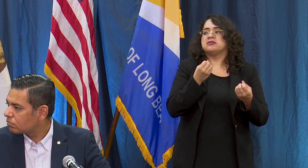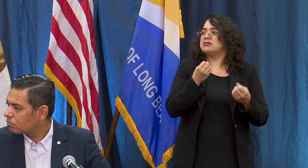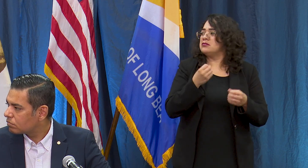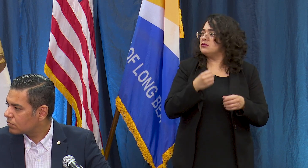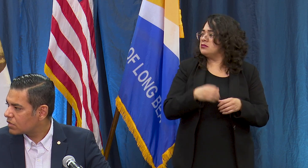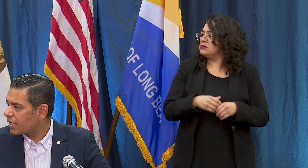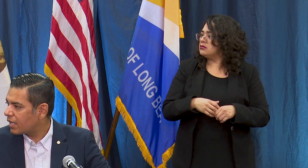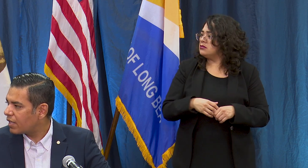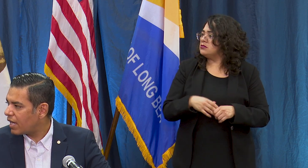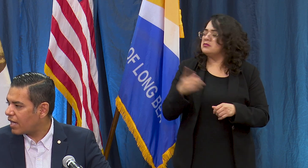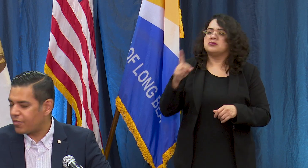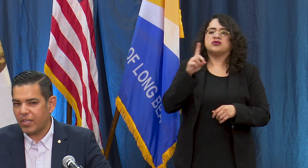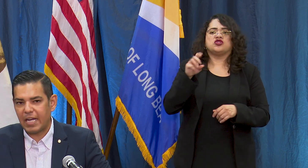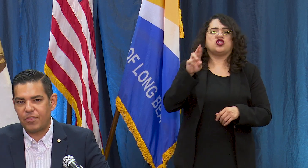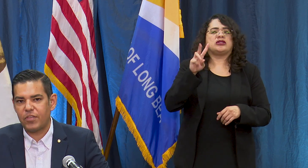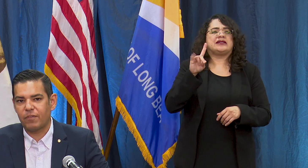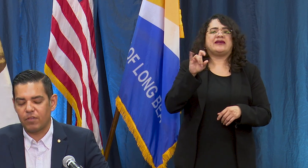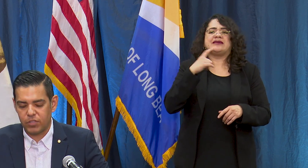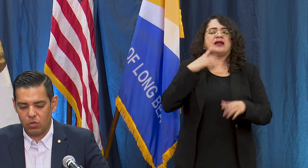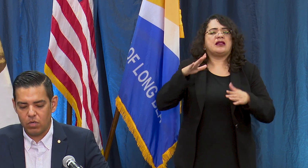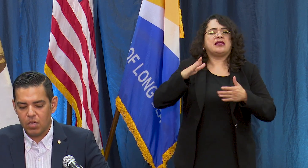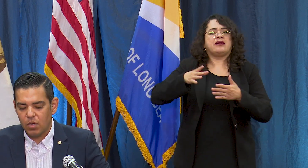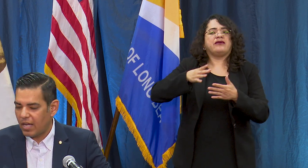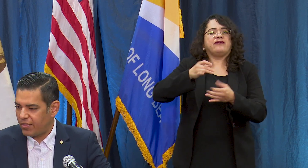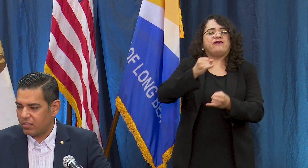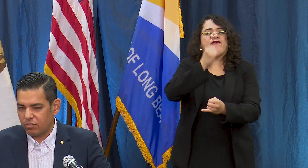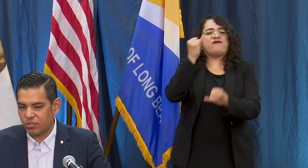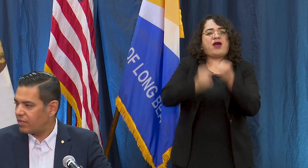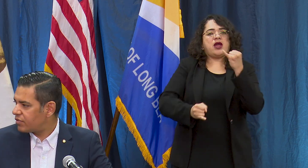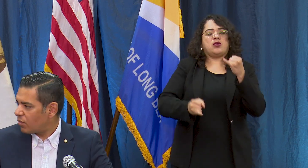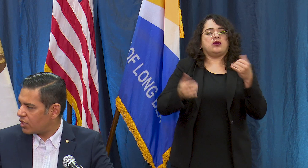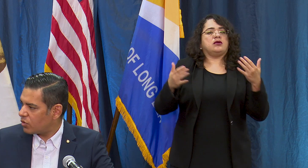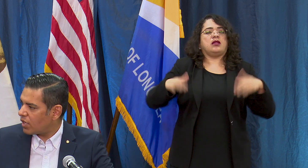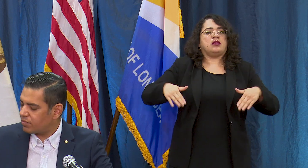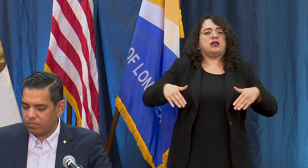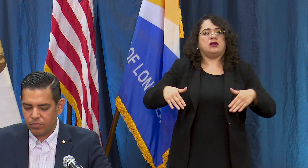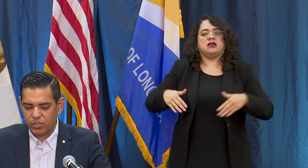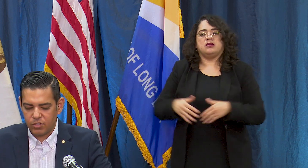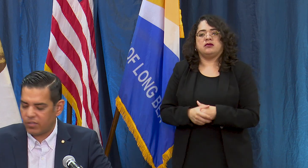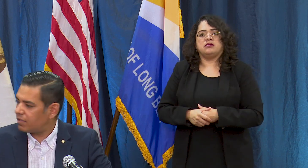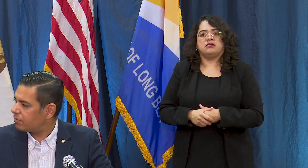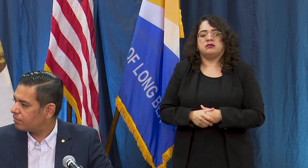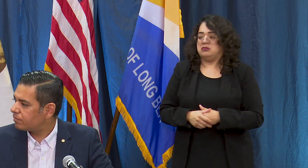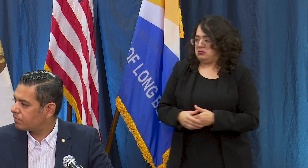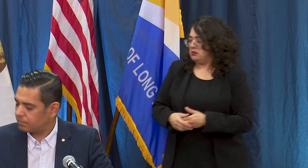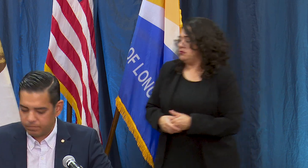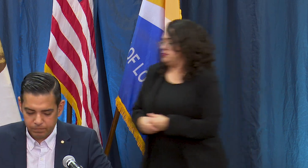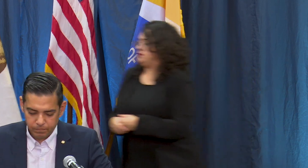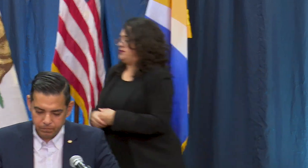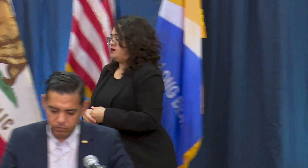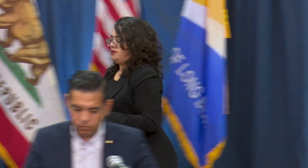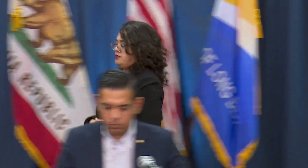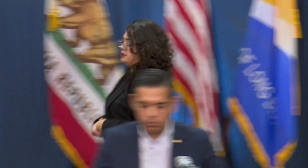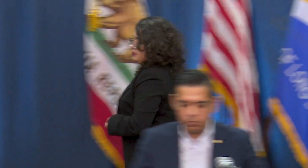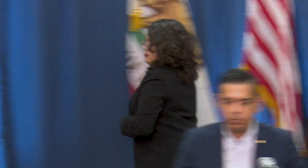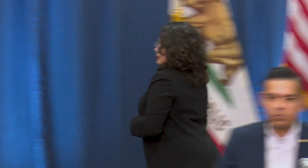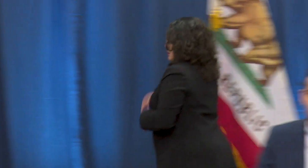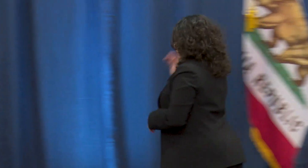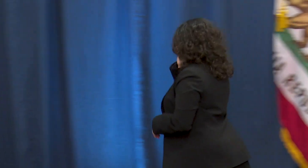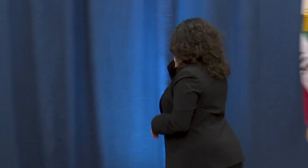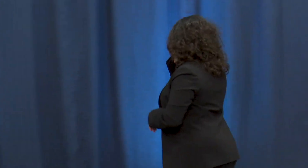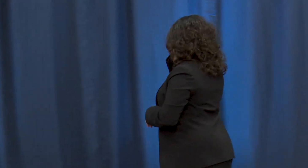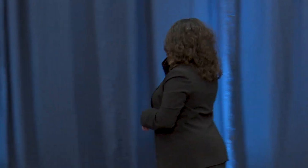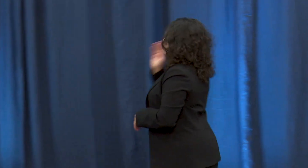think it's been finalized yet. I think Dr. Davis, do you want to touch on that? Yes, so it hasn't